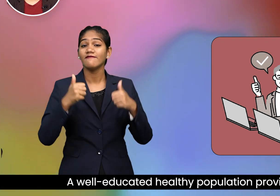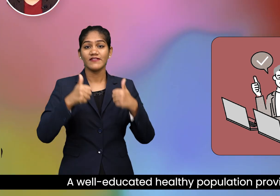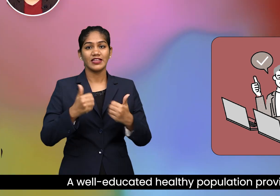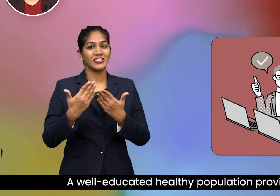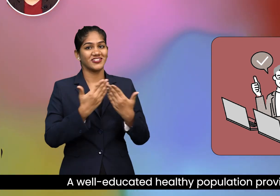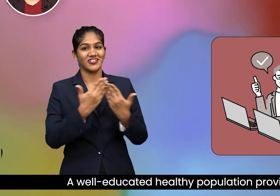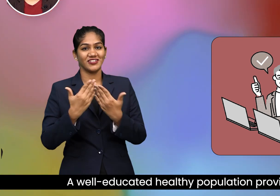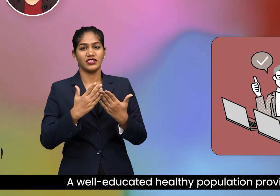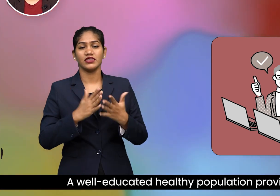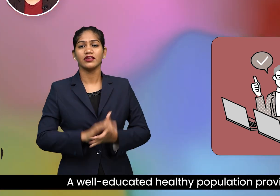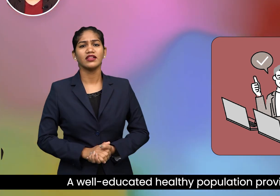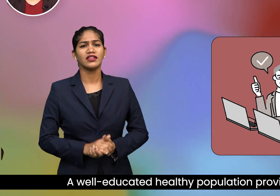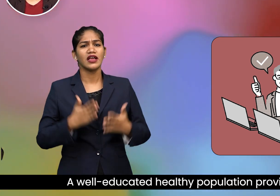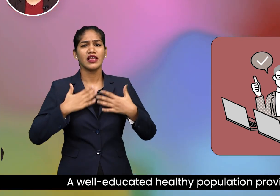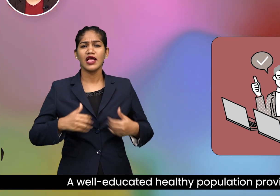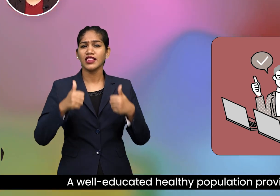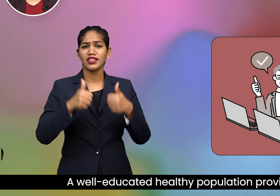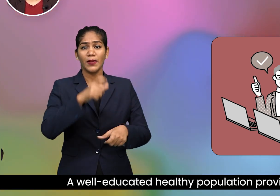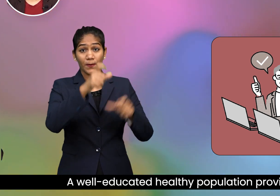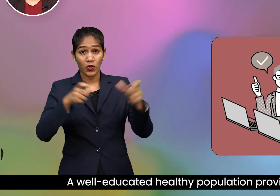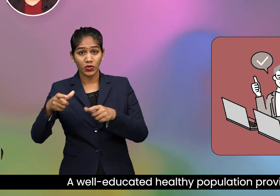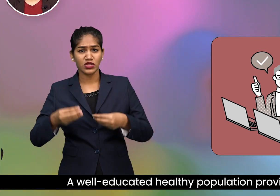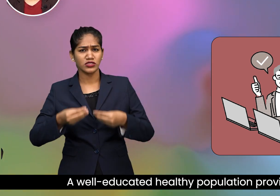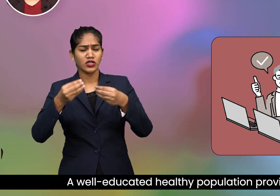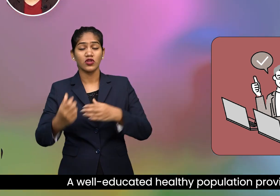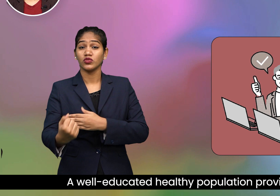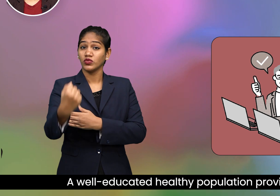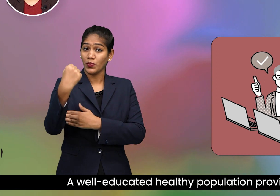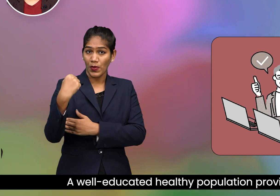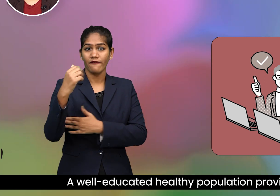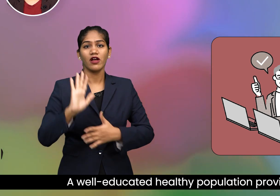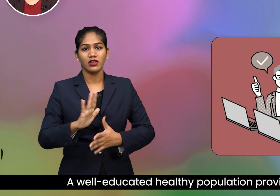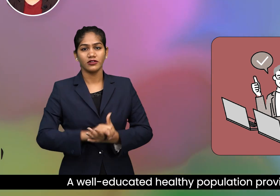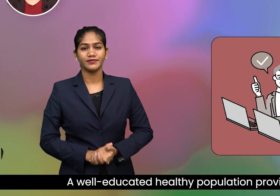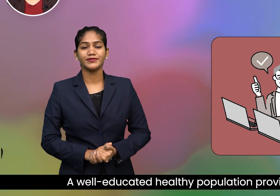A well-educated, healthy population provides potential power.